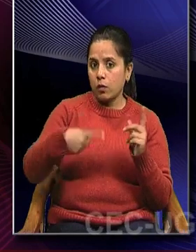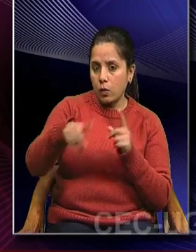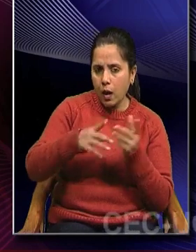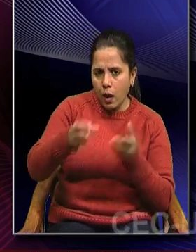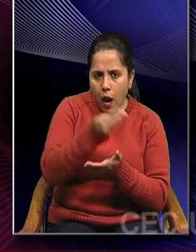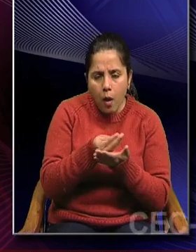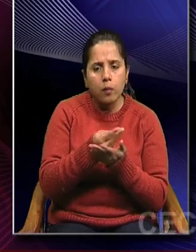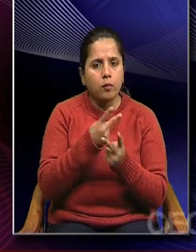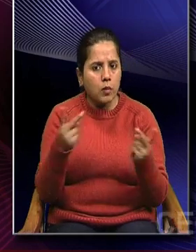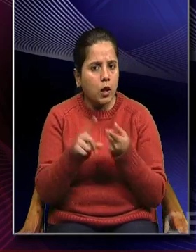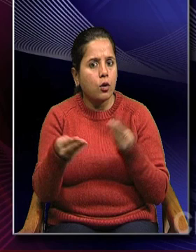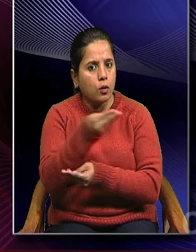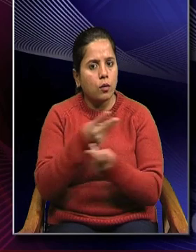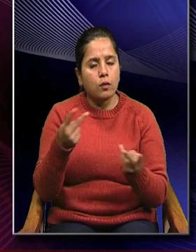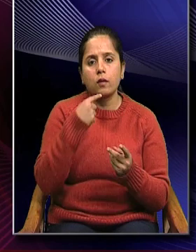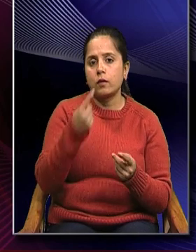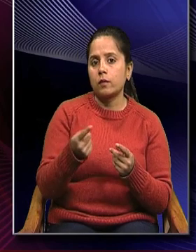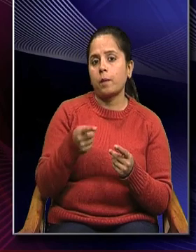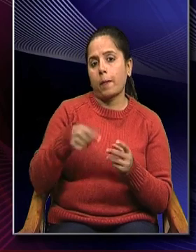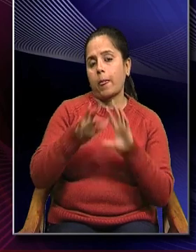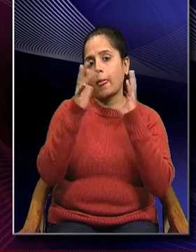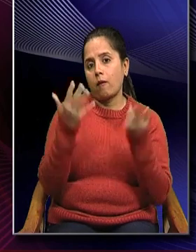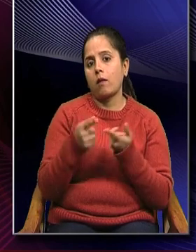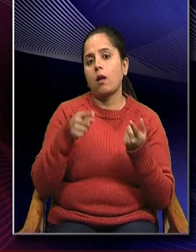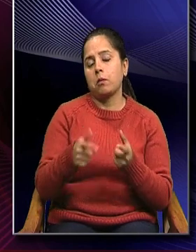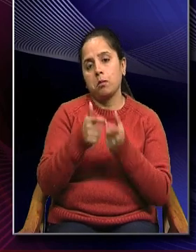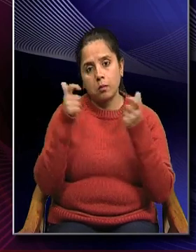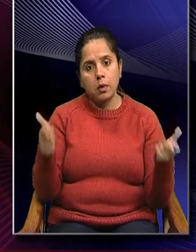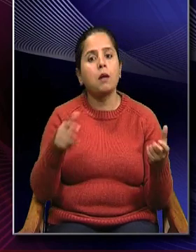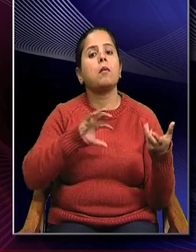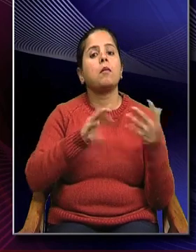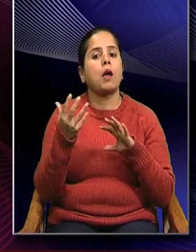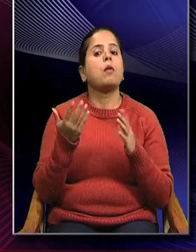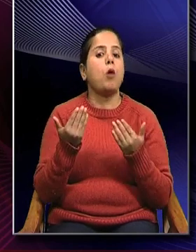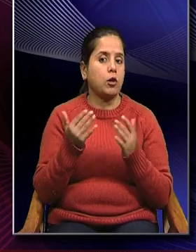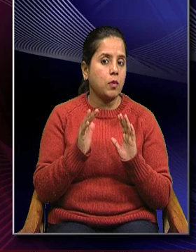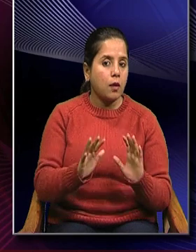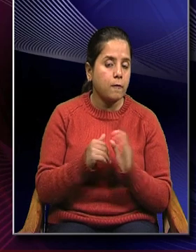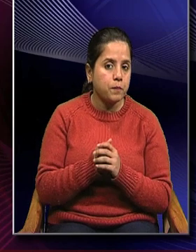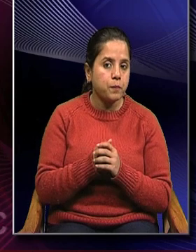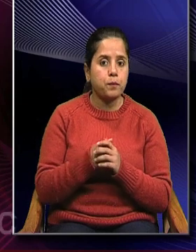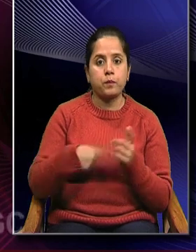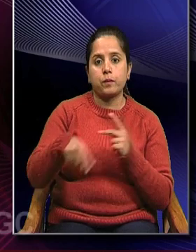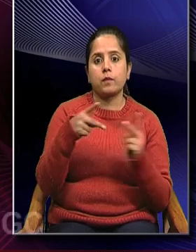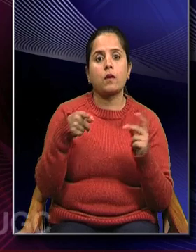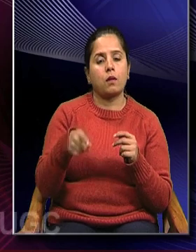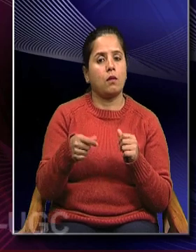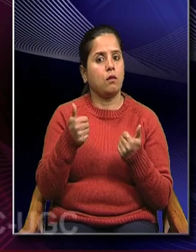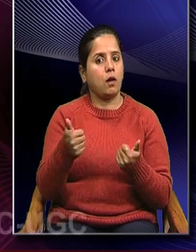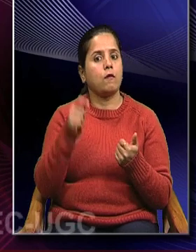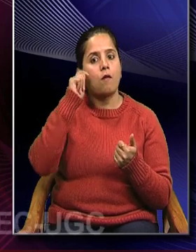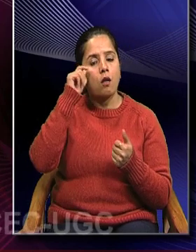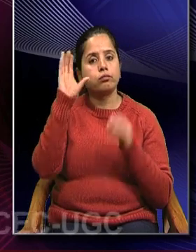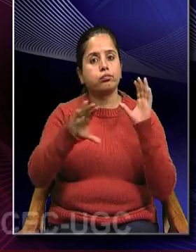economy, and she was now world's largest manufacturer as well. It was a great foreign